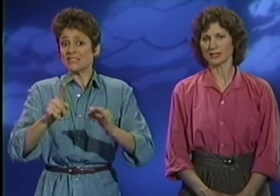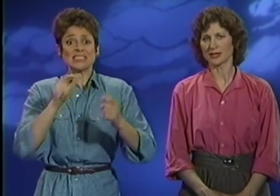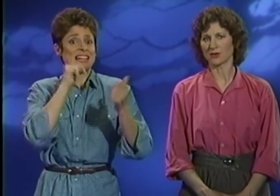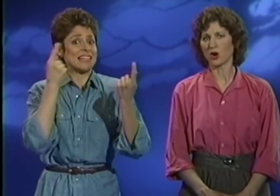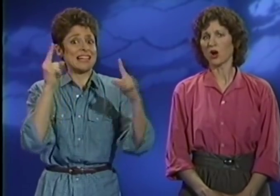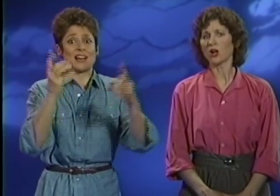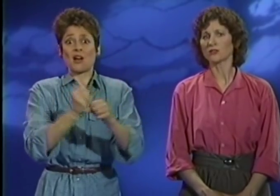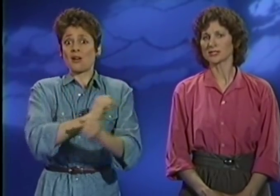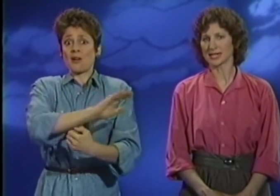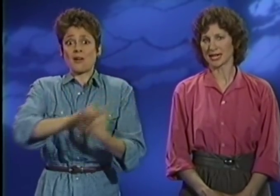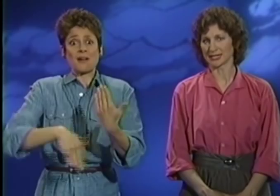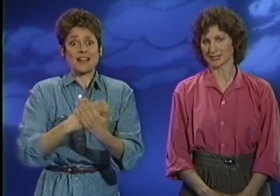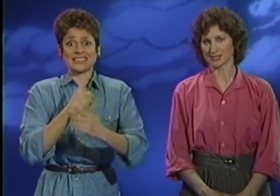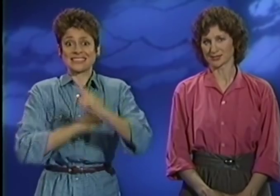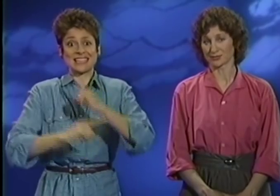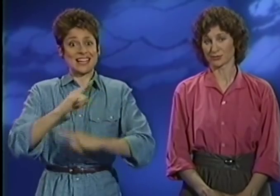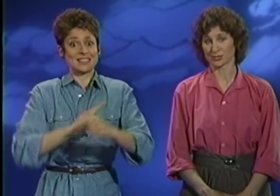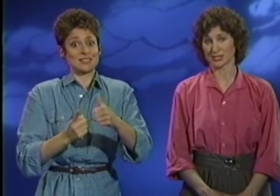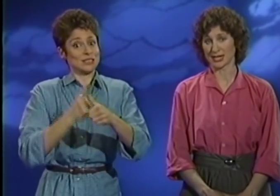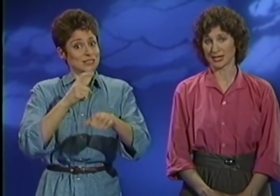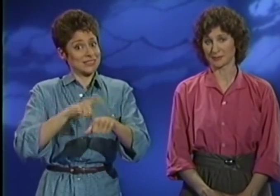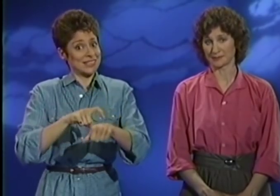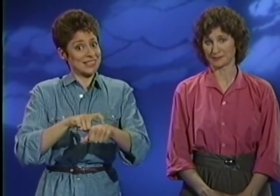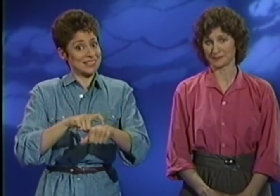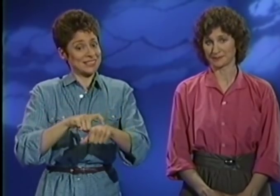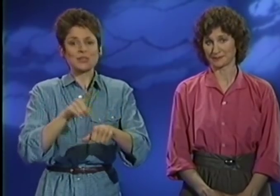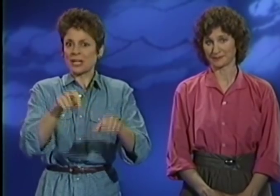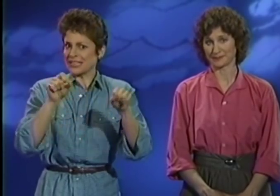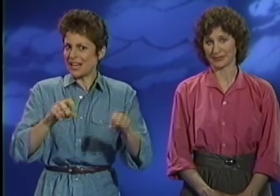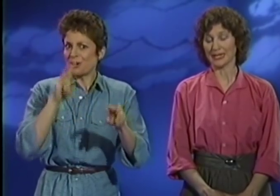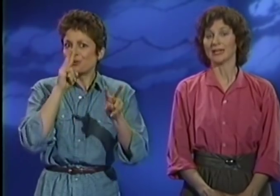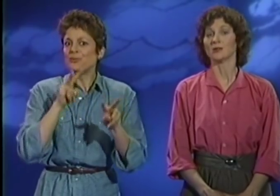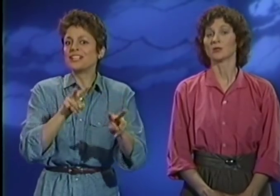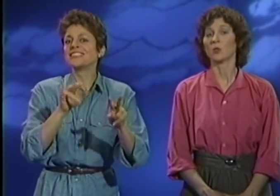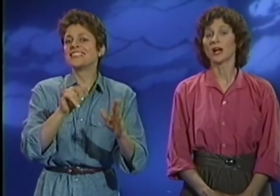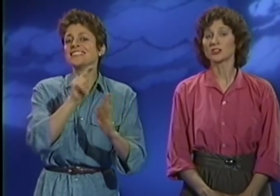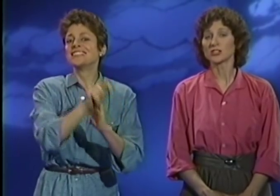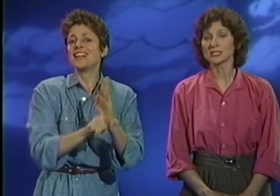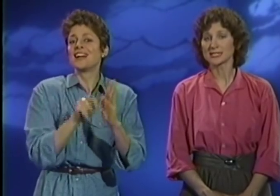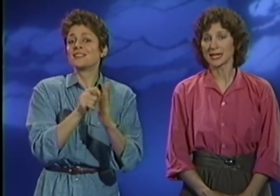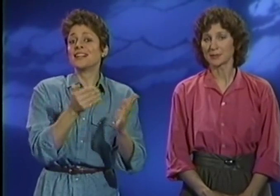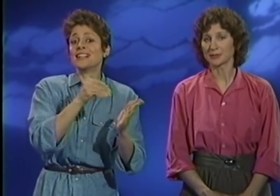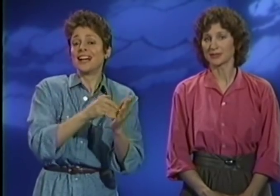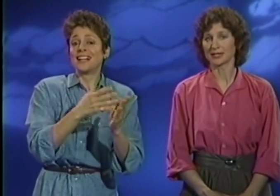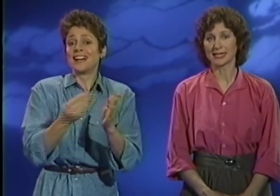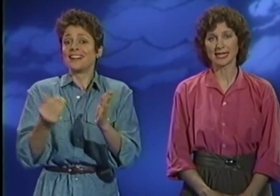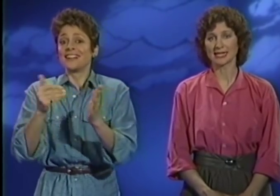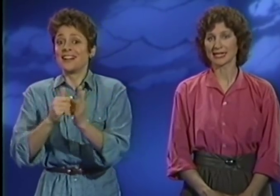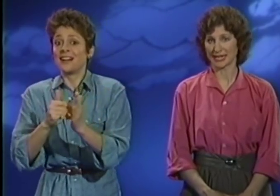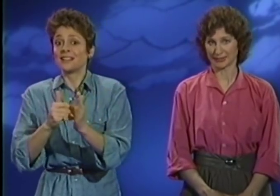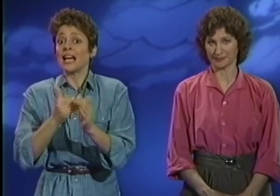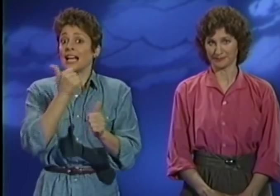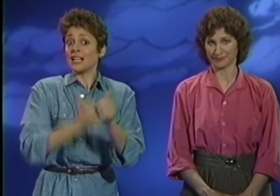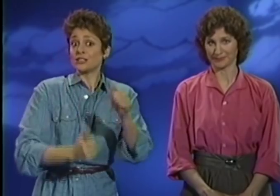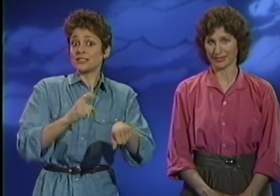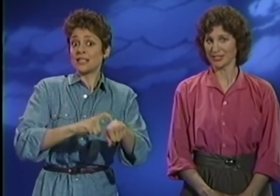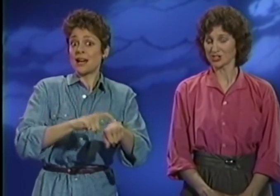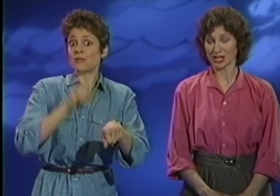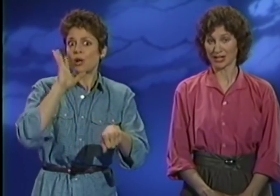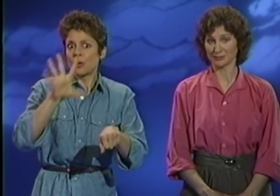didn't get all the signs the first time. You can watch this tape again and again. And each time,